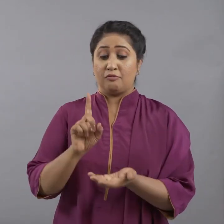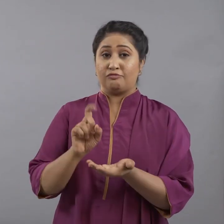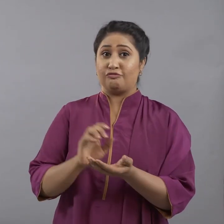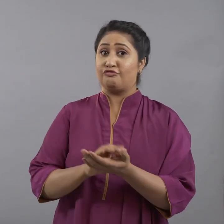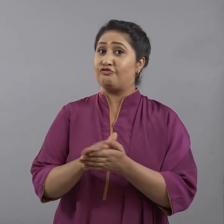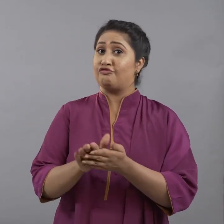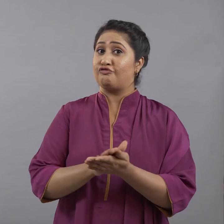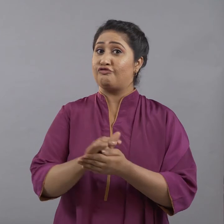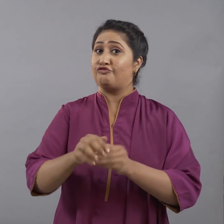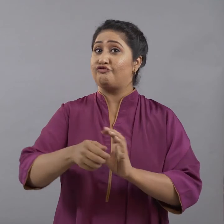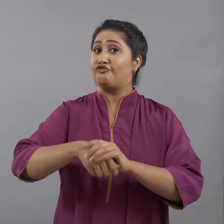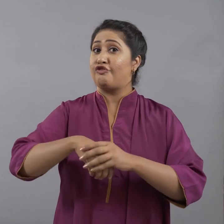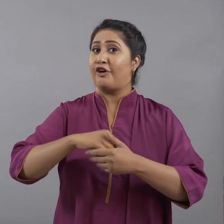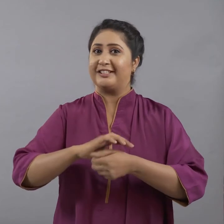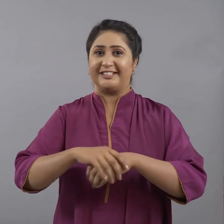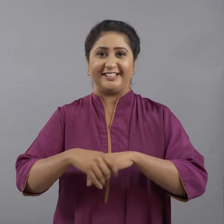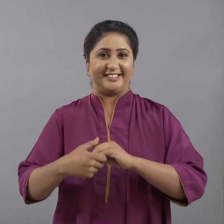Washing hands.